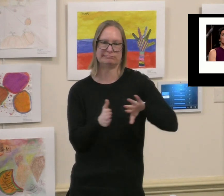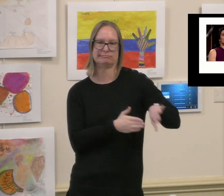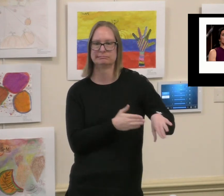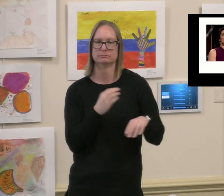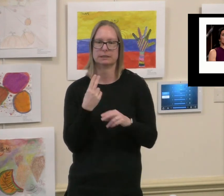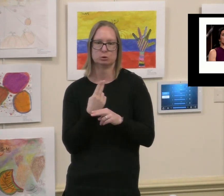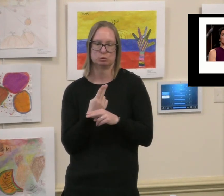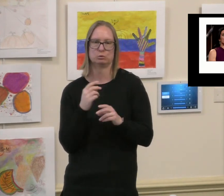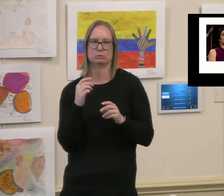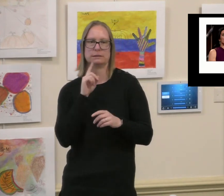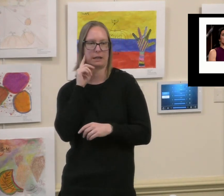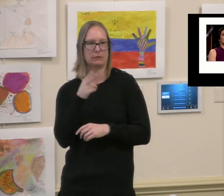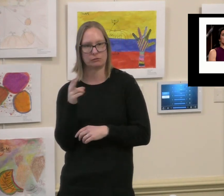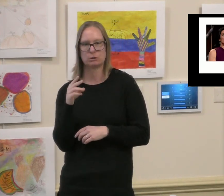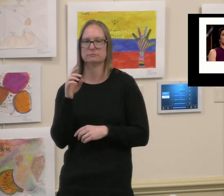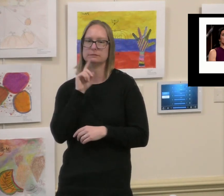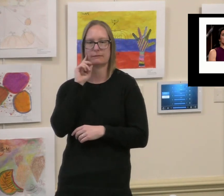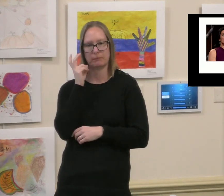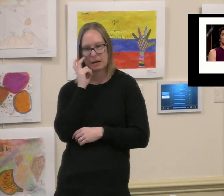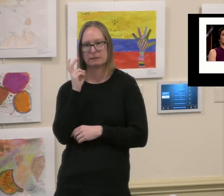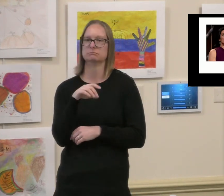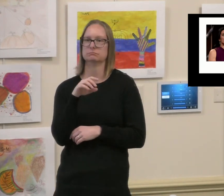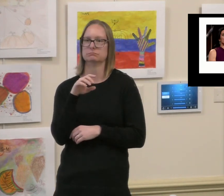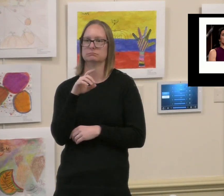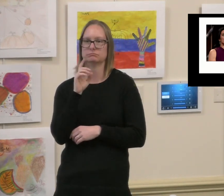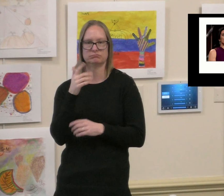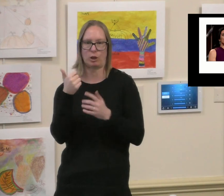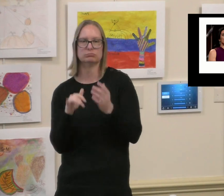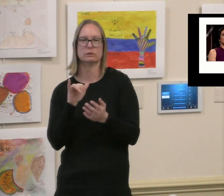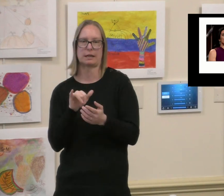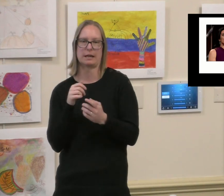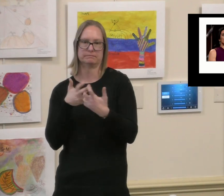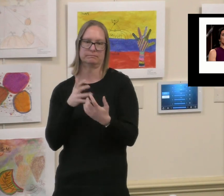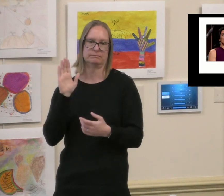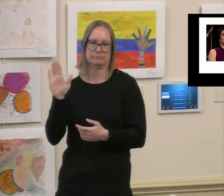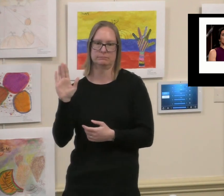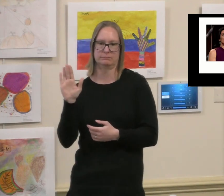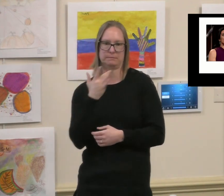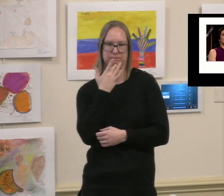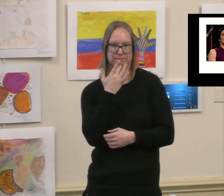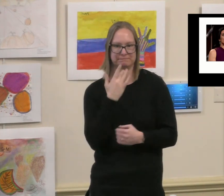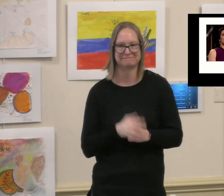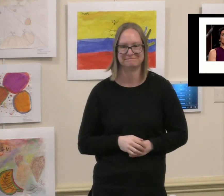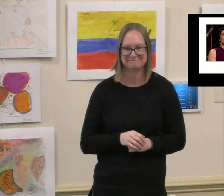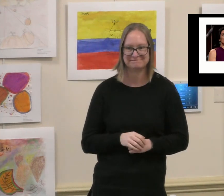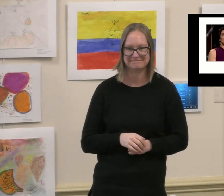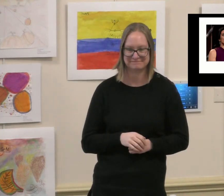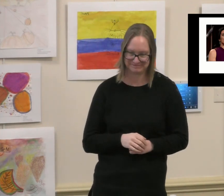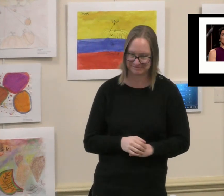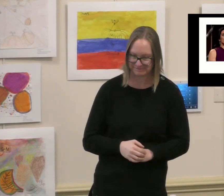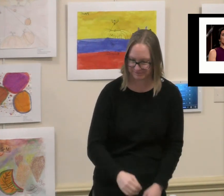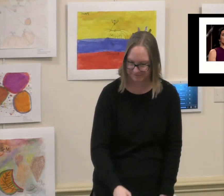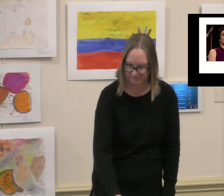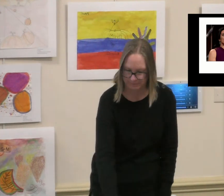these are terms that we encourage people not to use deaf of hearing, deaf blind, and the other ones that are already heard, following the preference of those